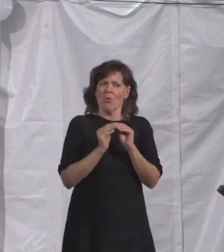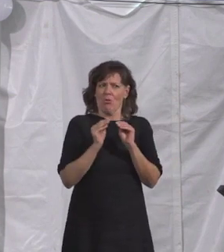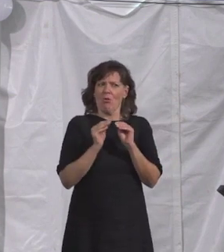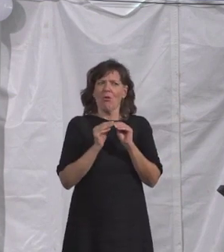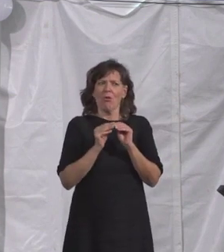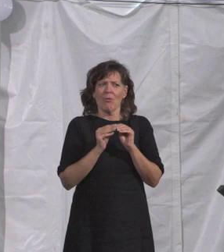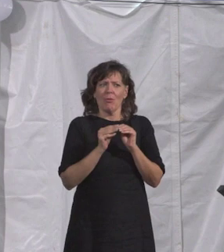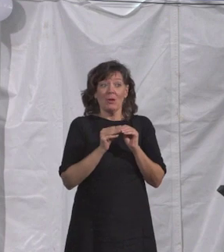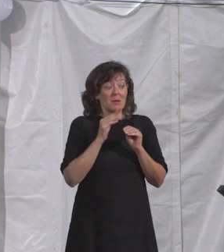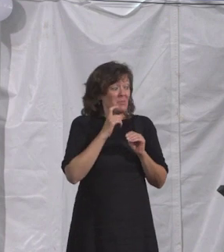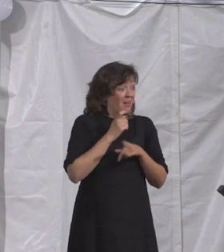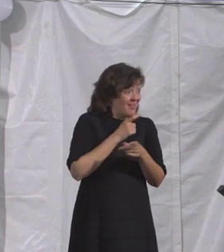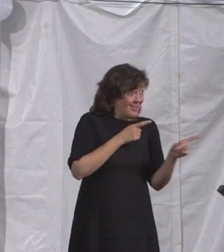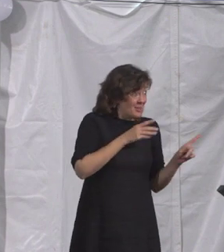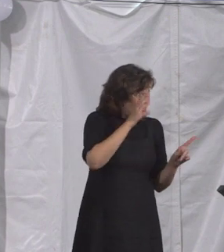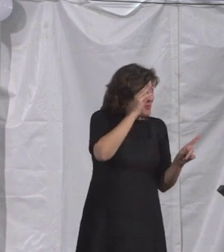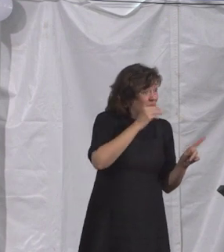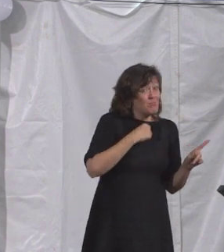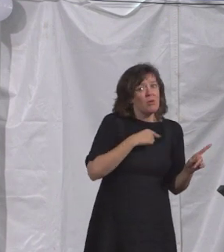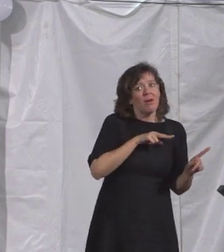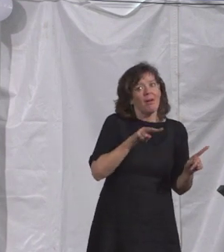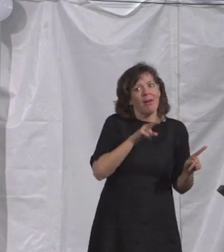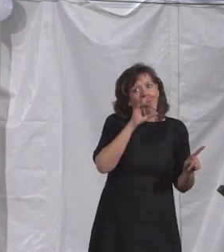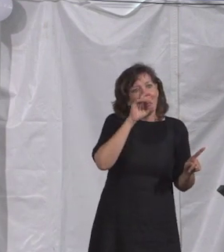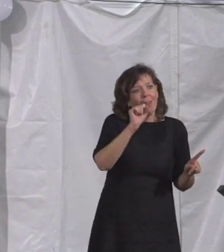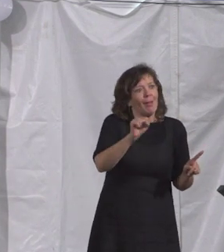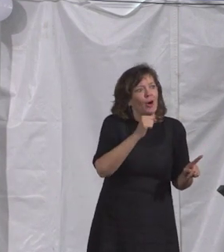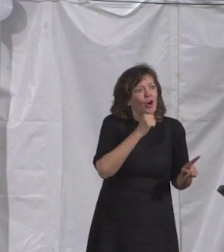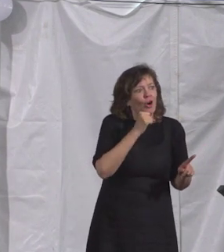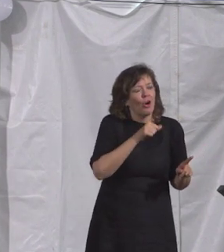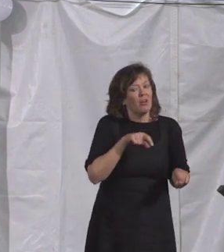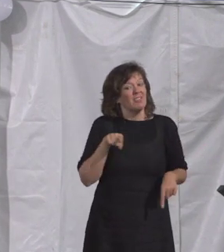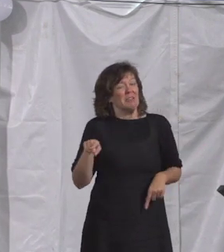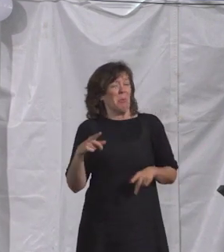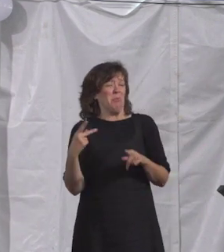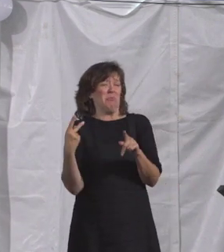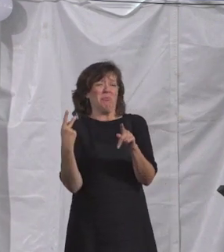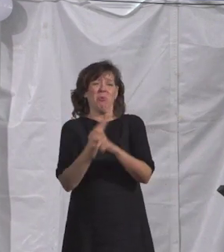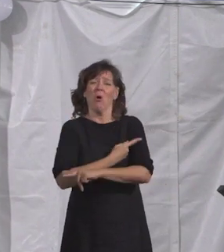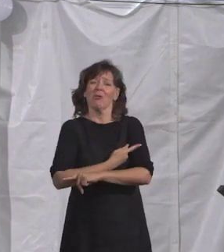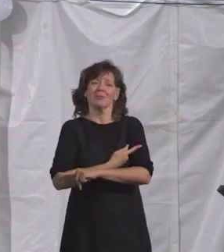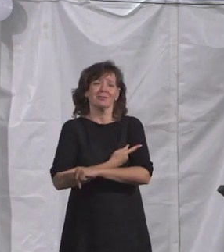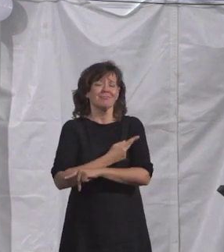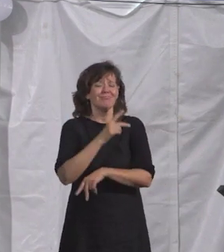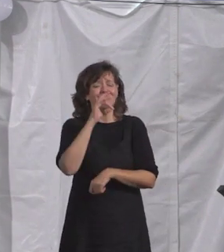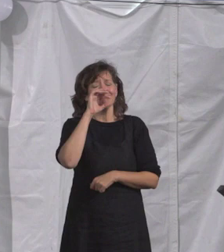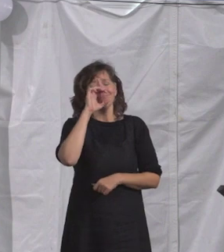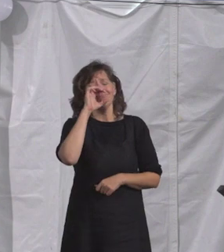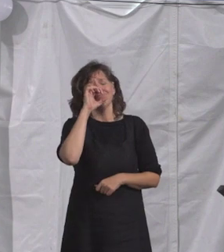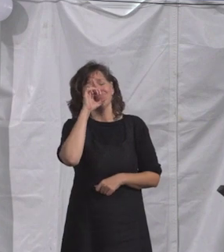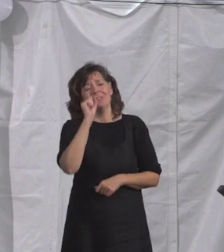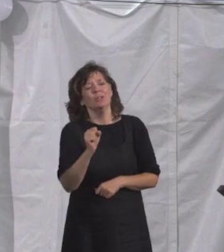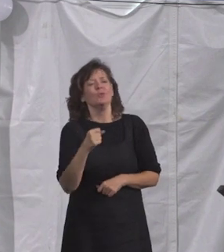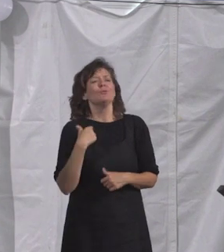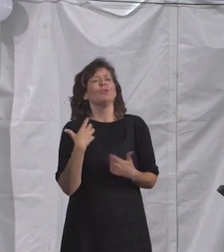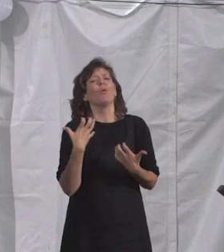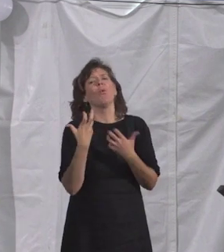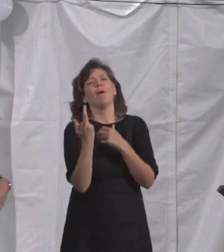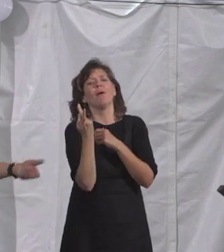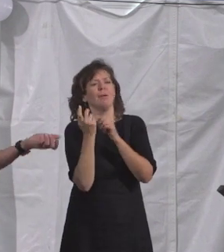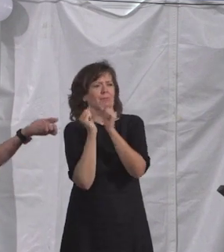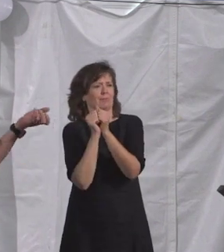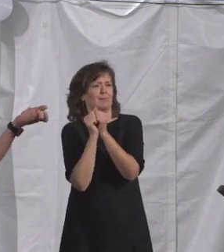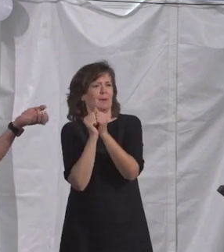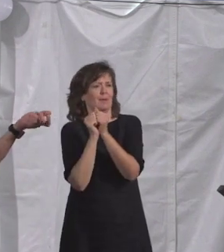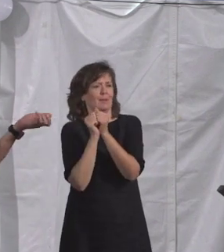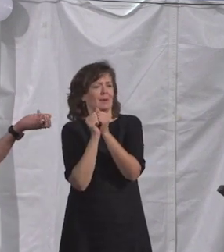a crush on Nora, Elmore had the biggest crush on Nora. Elmore wanted to date Nora. He